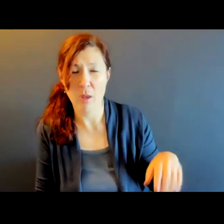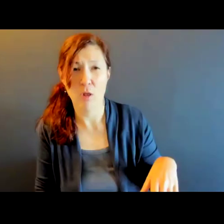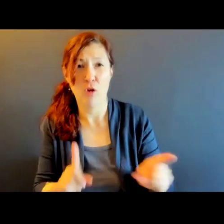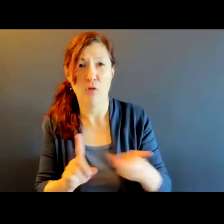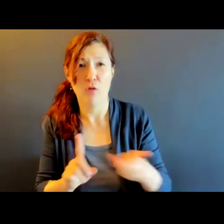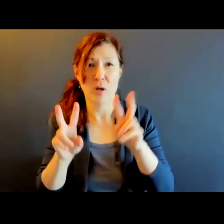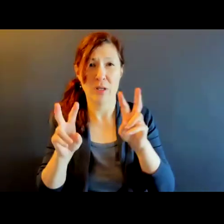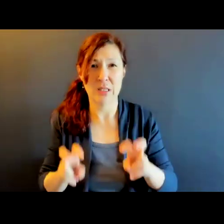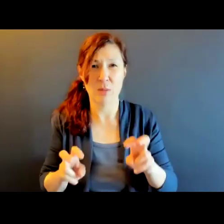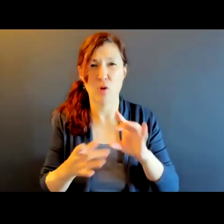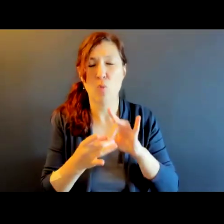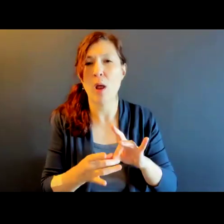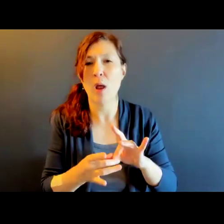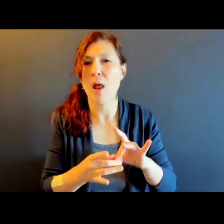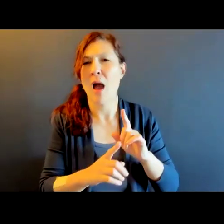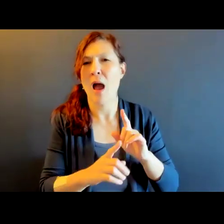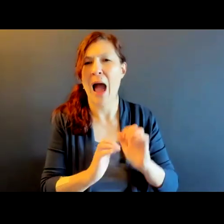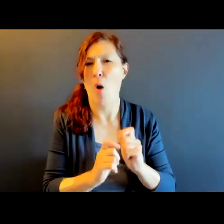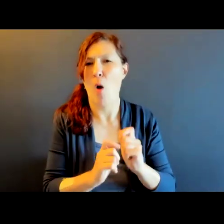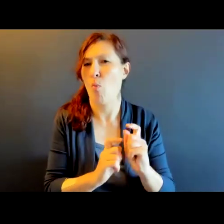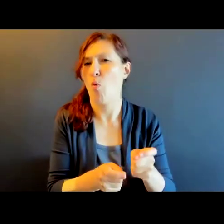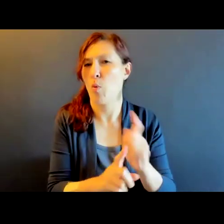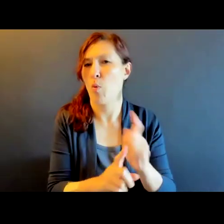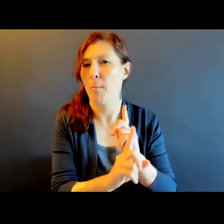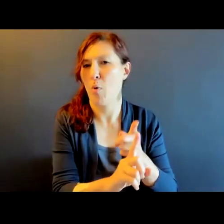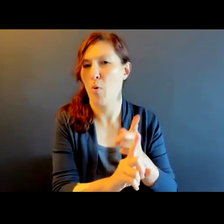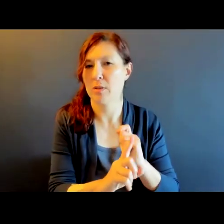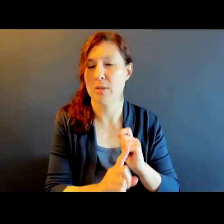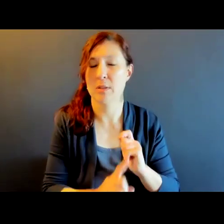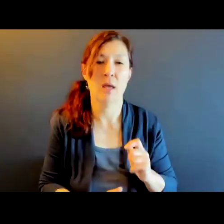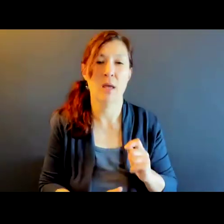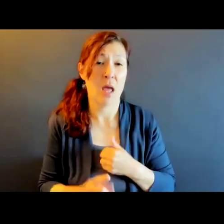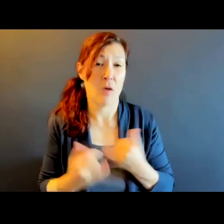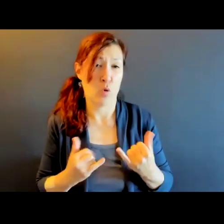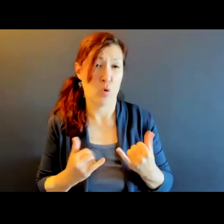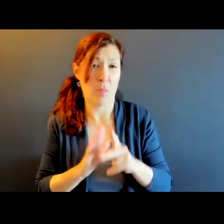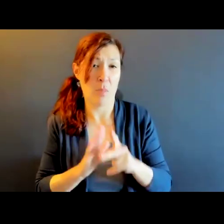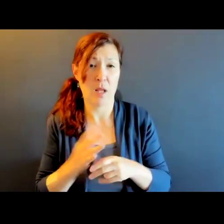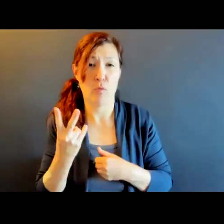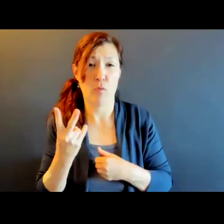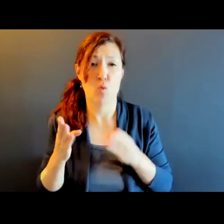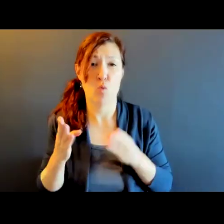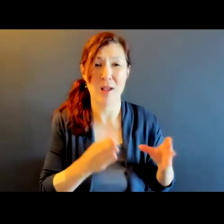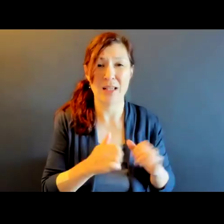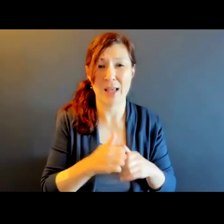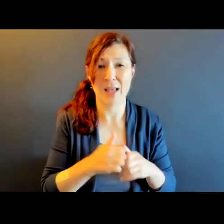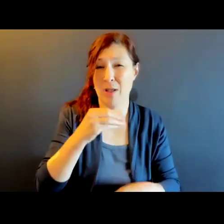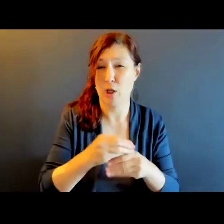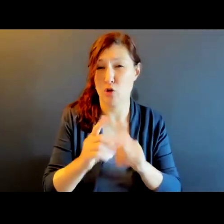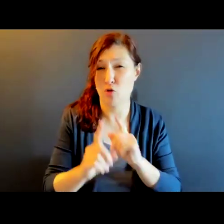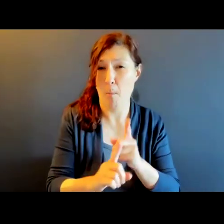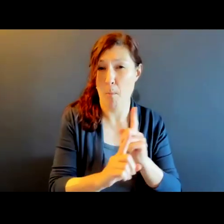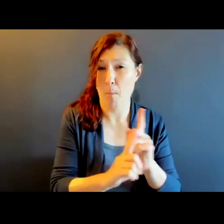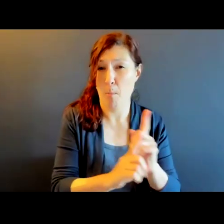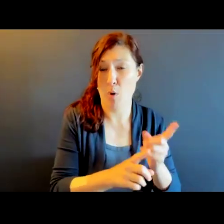to the points. So as a reminder, in the current policy, there are two ways students can receive additional points on